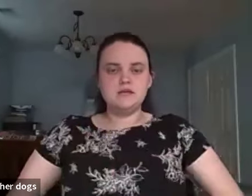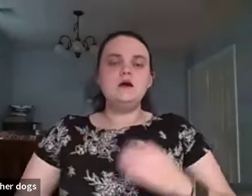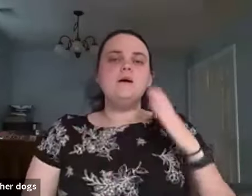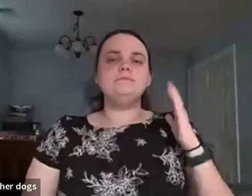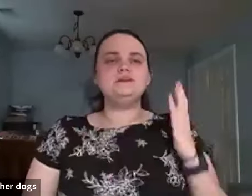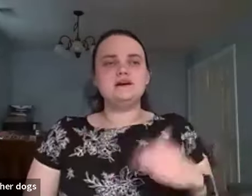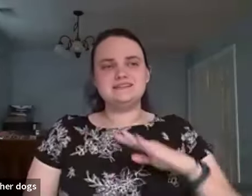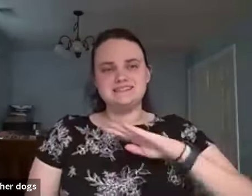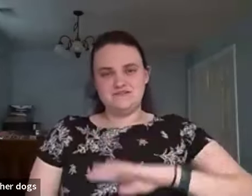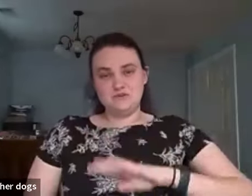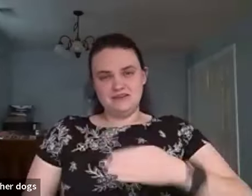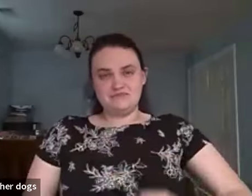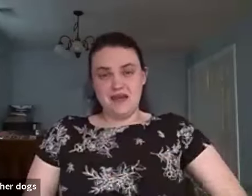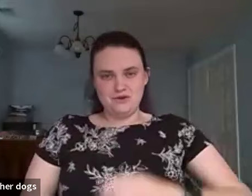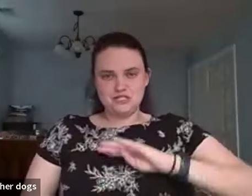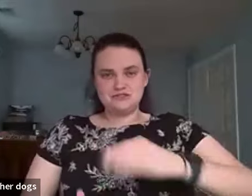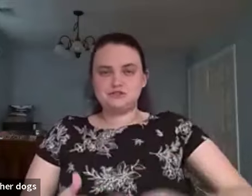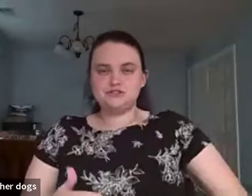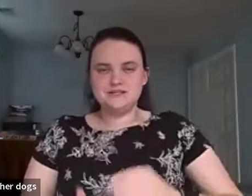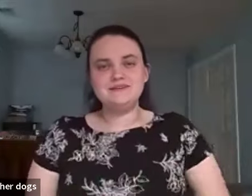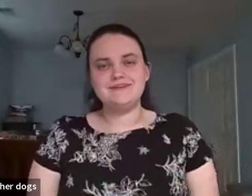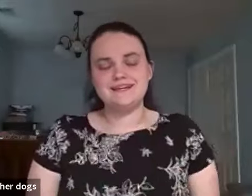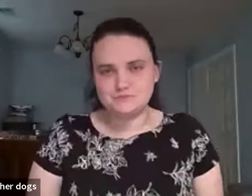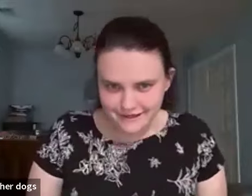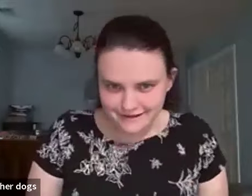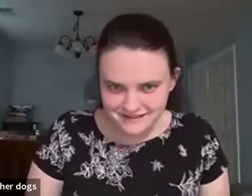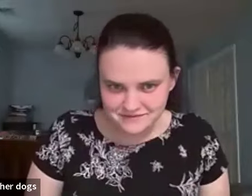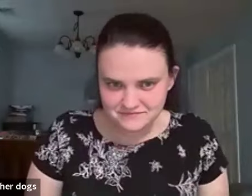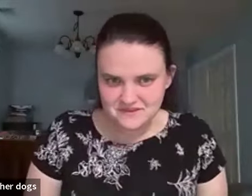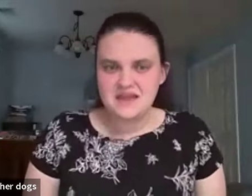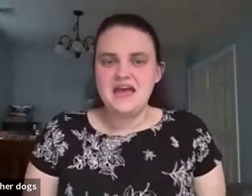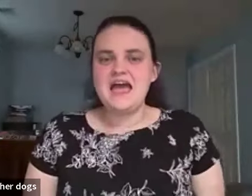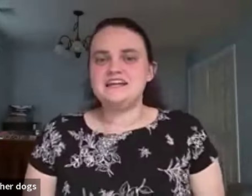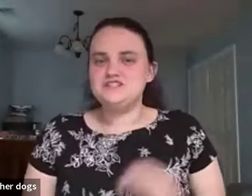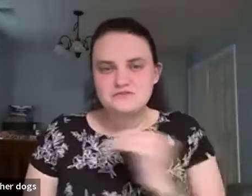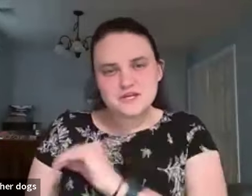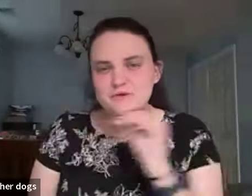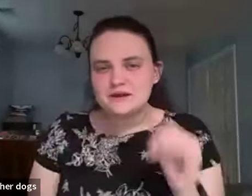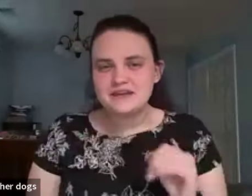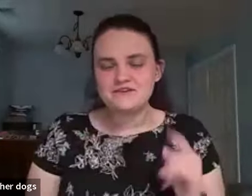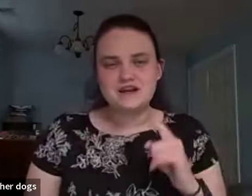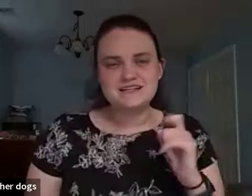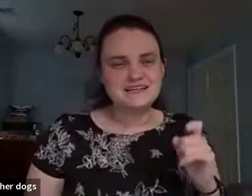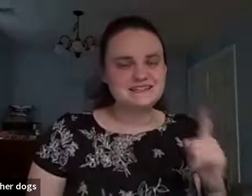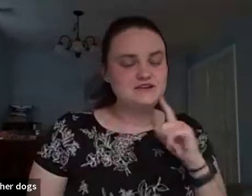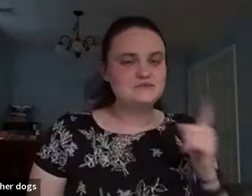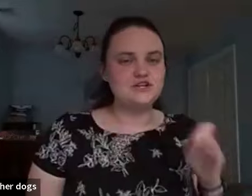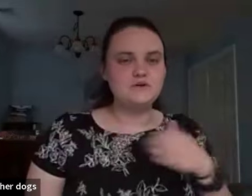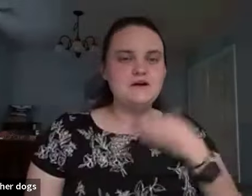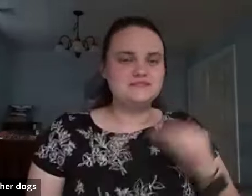stomach, because if you make that motion towards your stomach, that is pregnant. And I don't think you want to be, if you're trying to tell someone you are